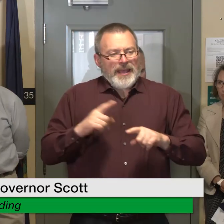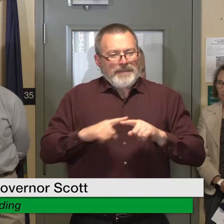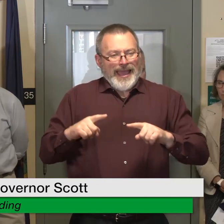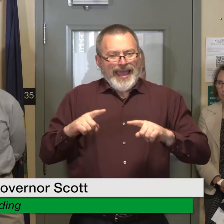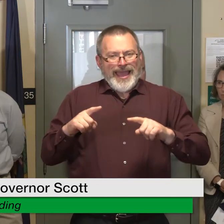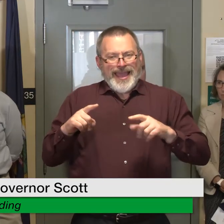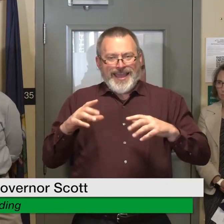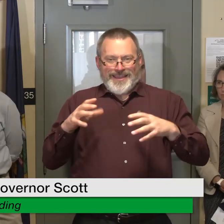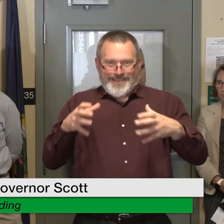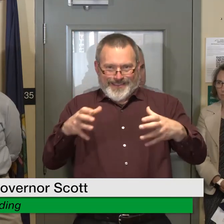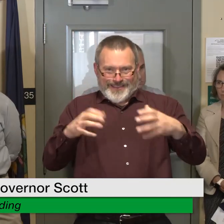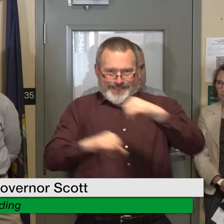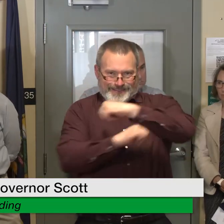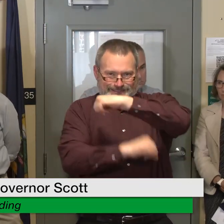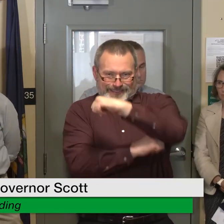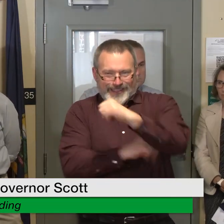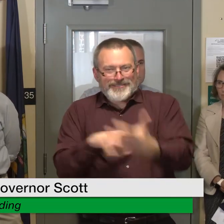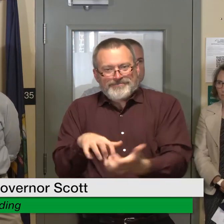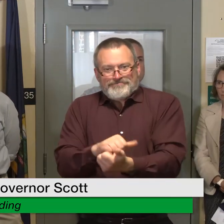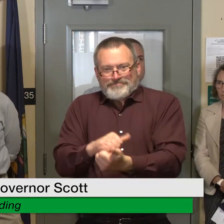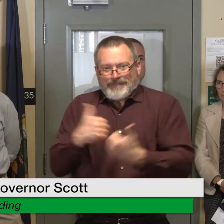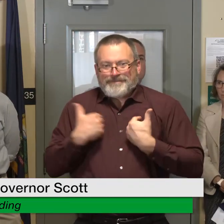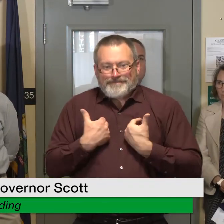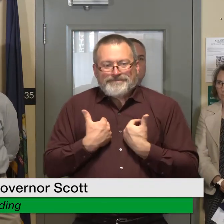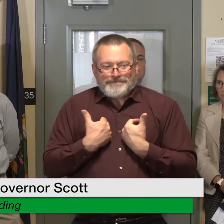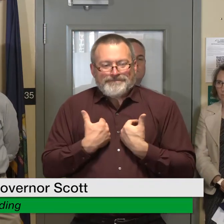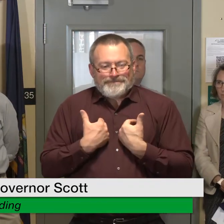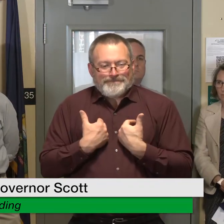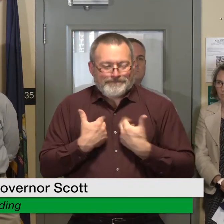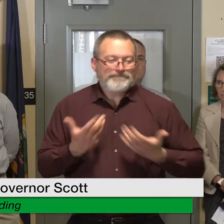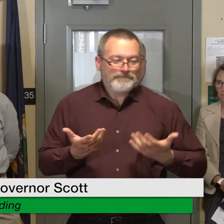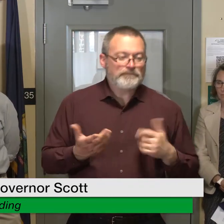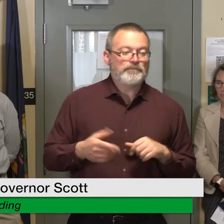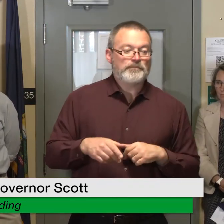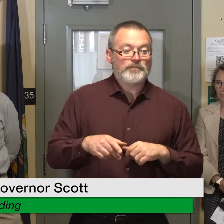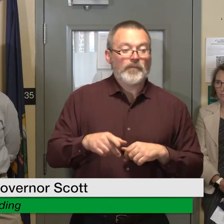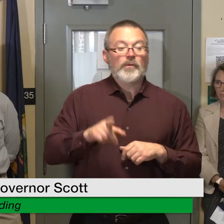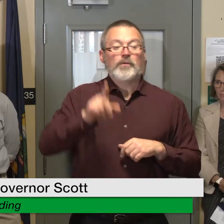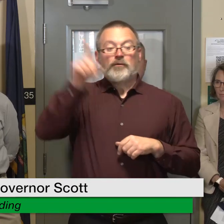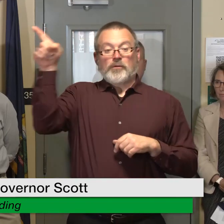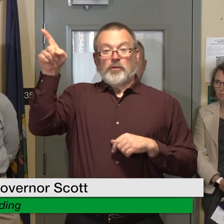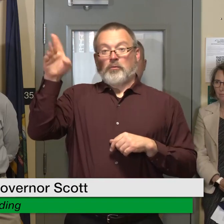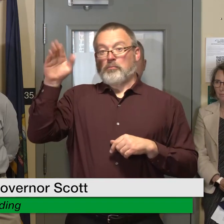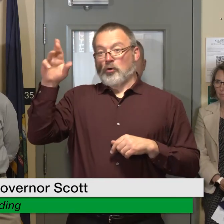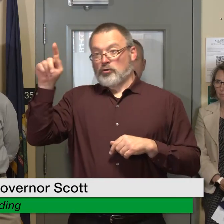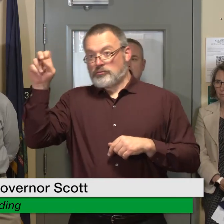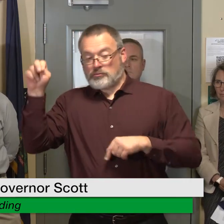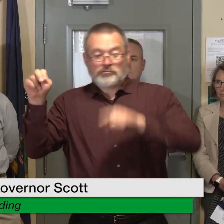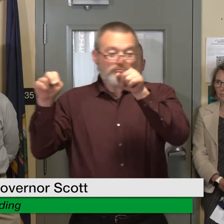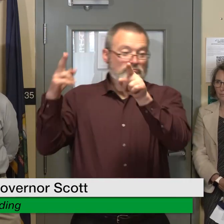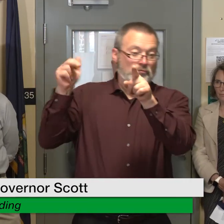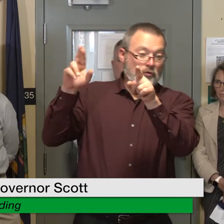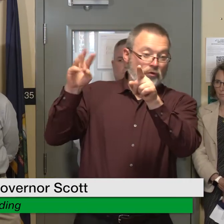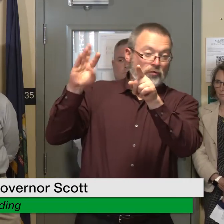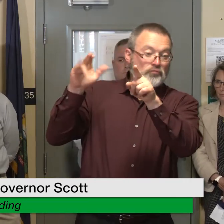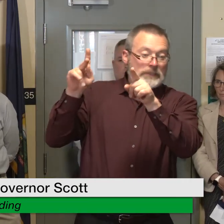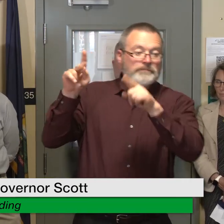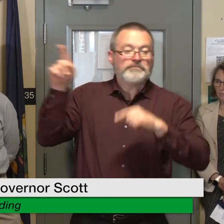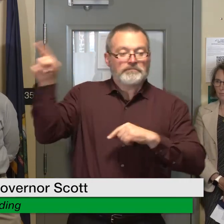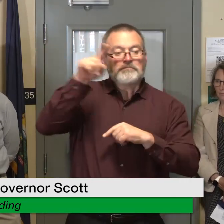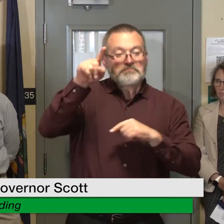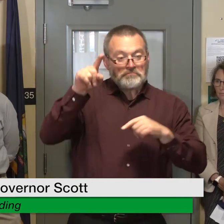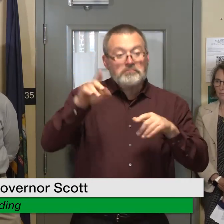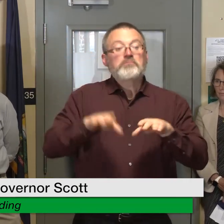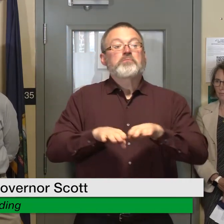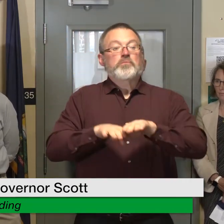damage. Operations have resumed fully at Barton, Hardwick, and Linden, and currently we believe all other wastewater systems in